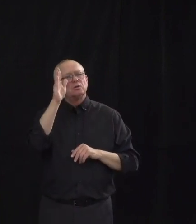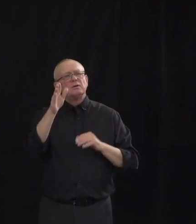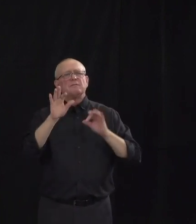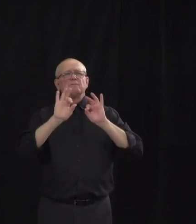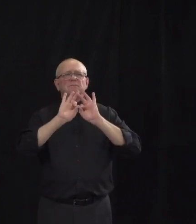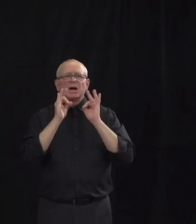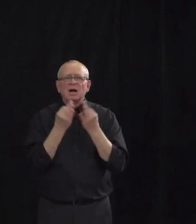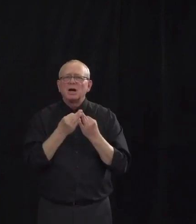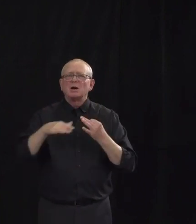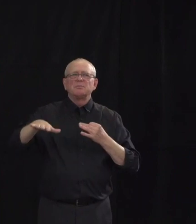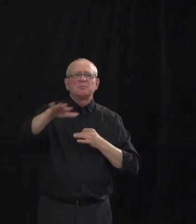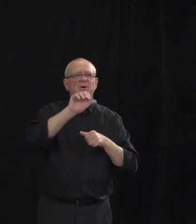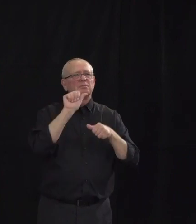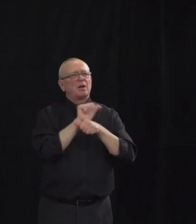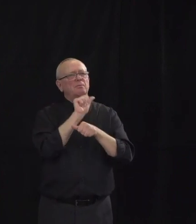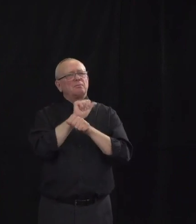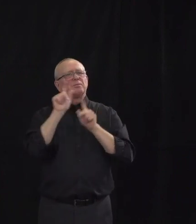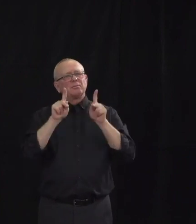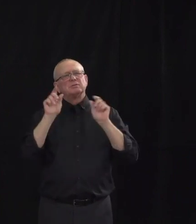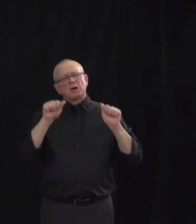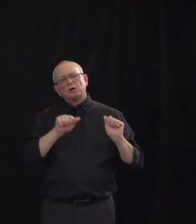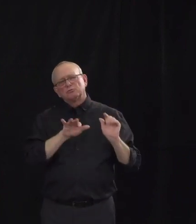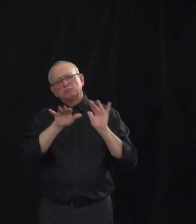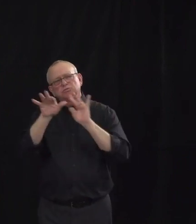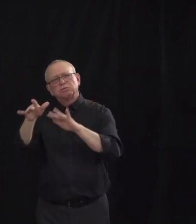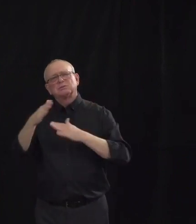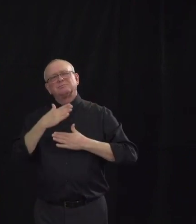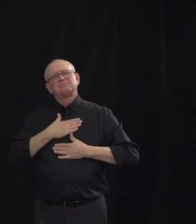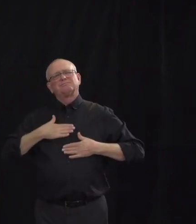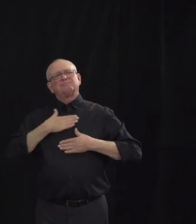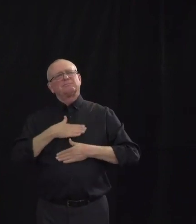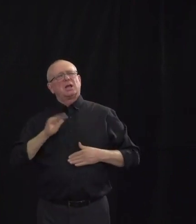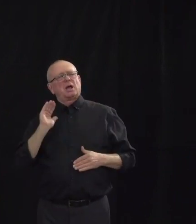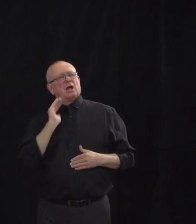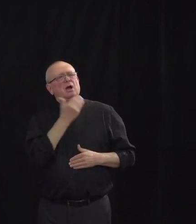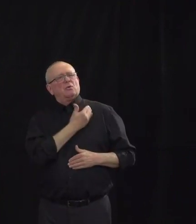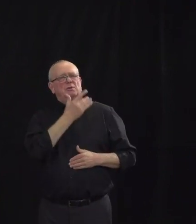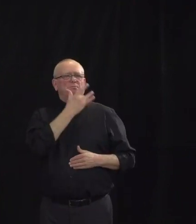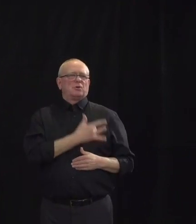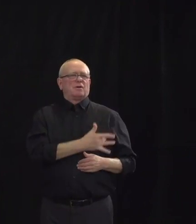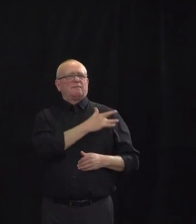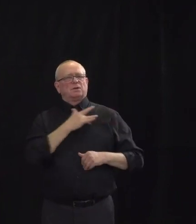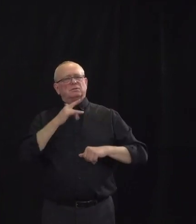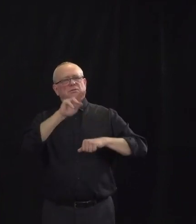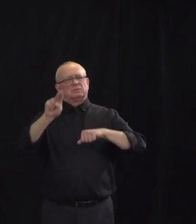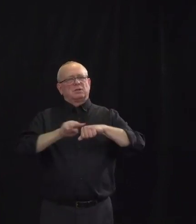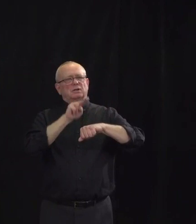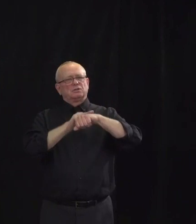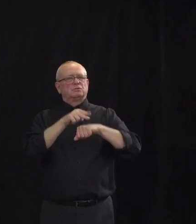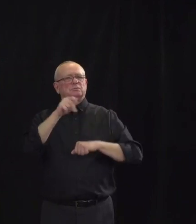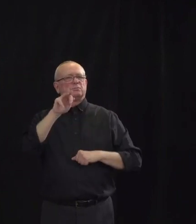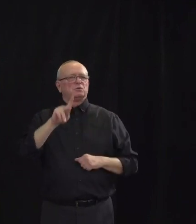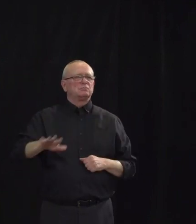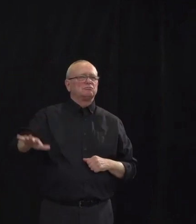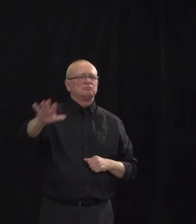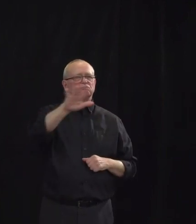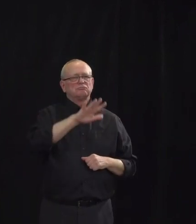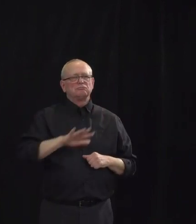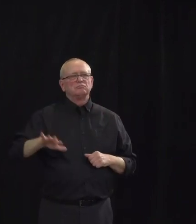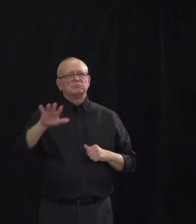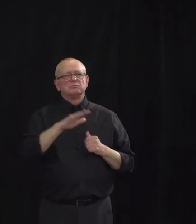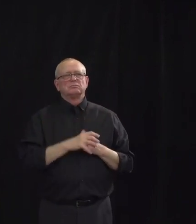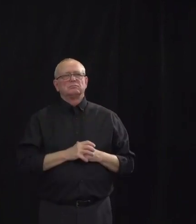recreation across the province. On another note, as the Premier mentioned, we are calling back the legislature on Tuesday at 1:30 p.m.